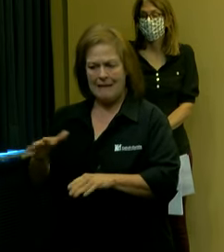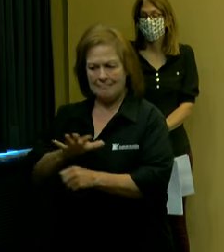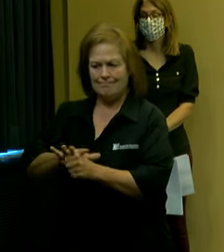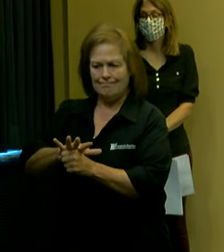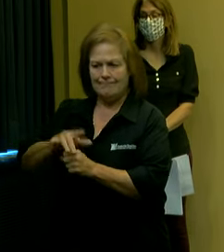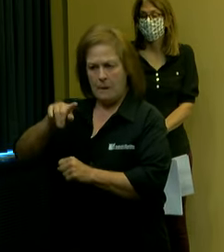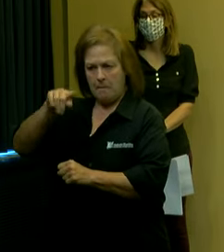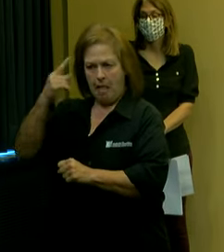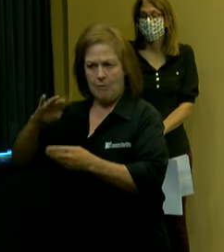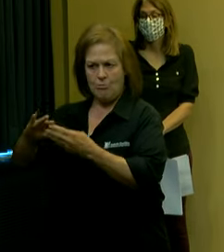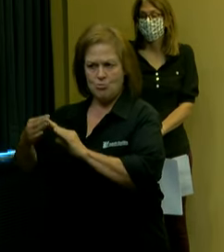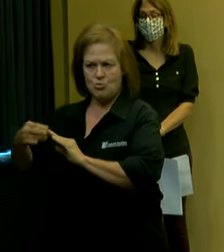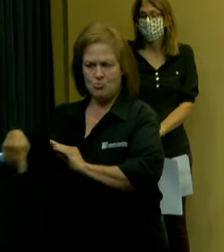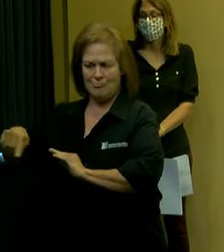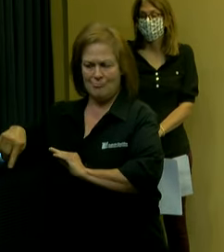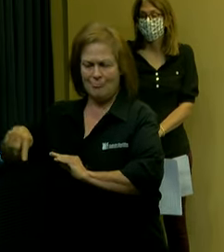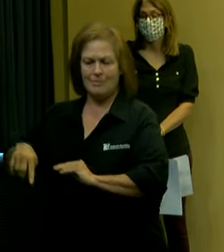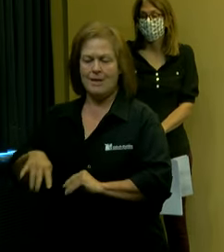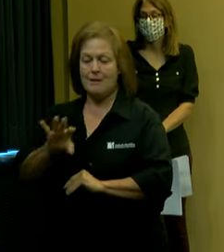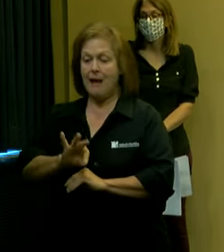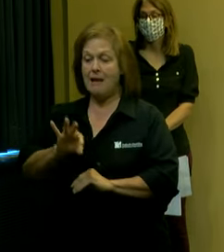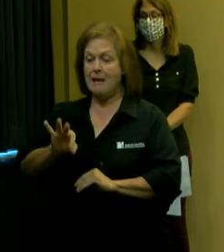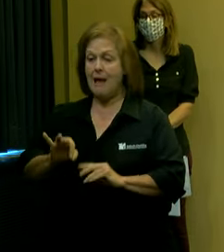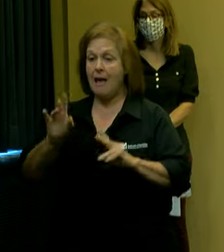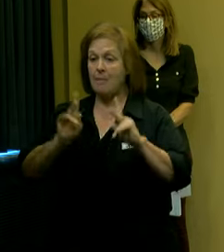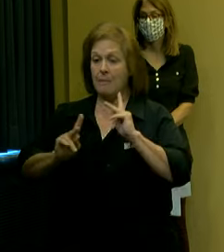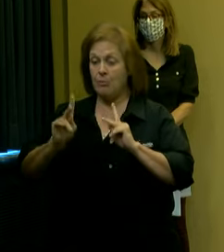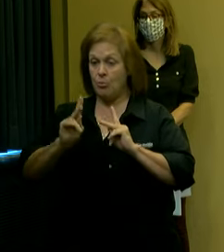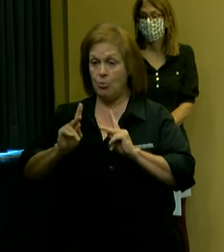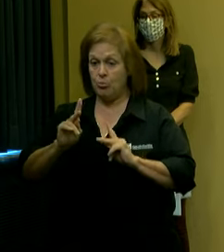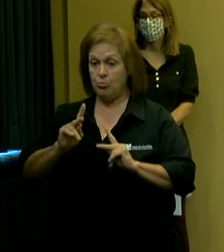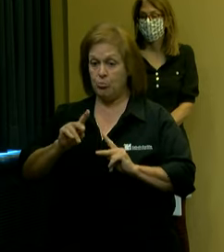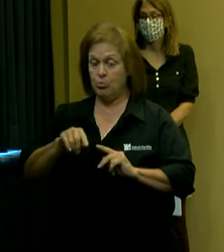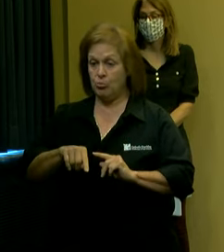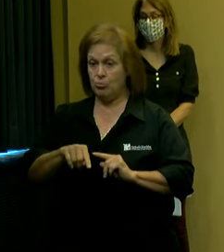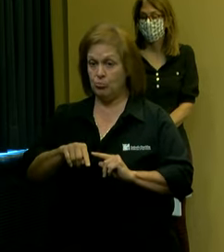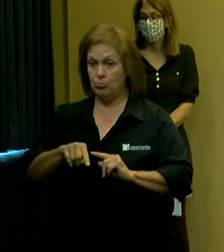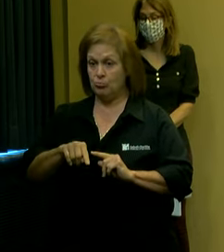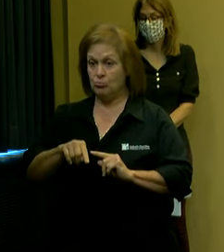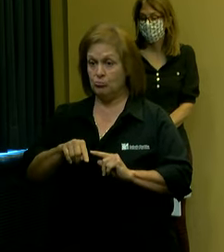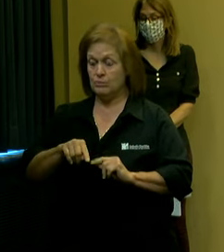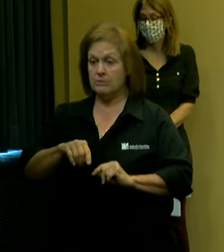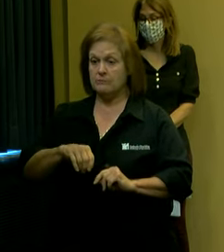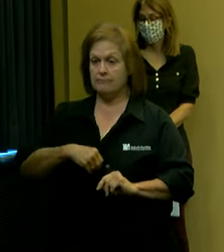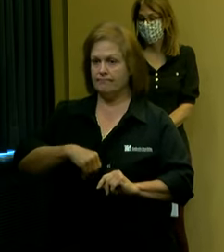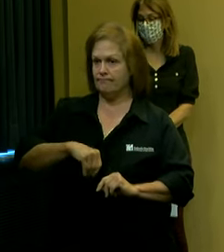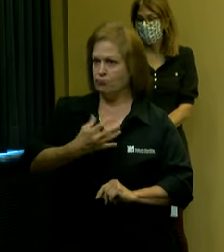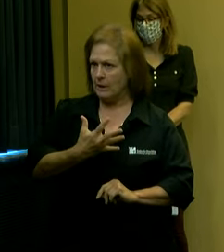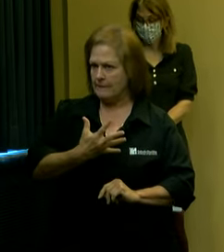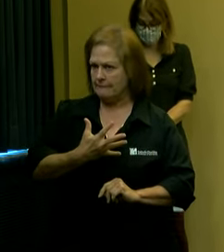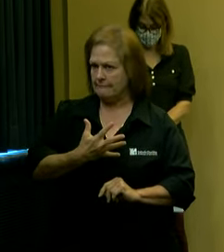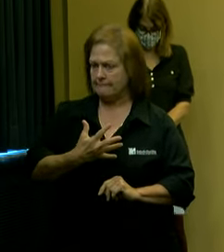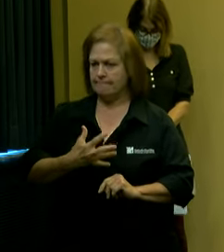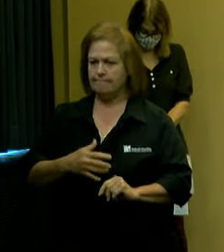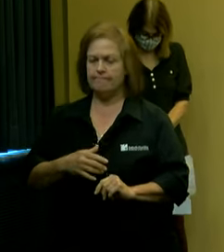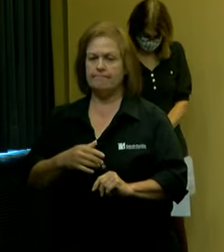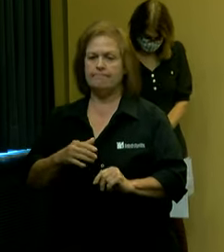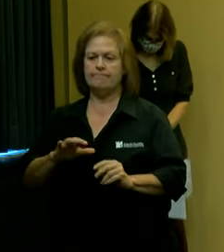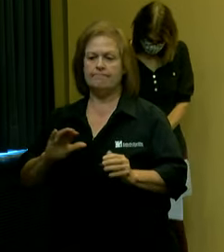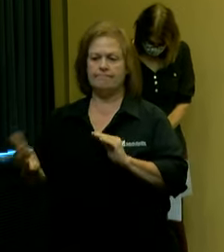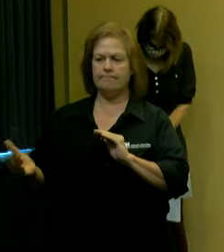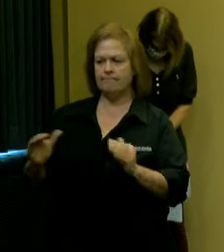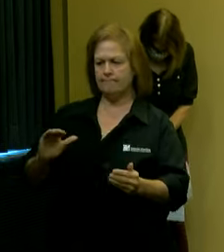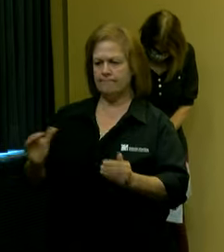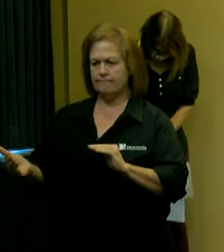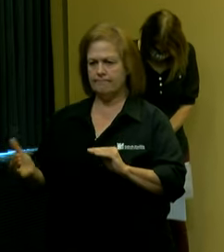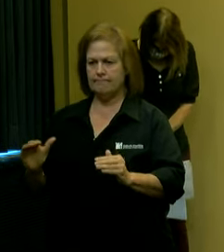community, 99 residents that we've lost that are tied to our Caucasian community, 3